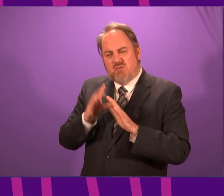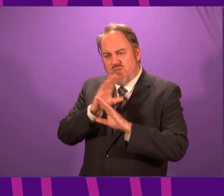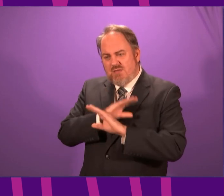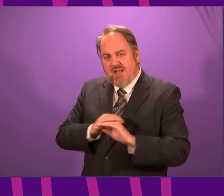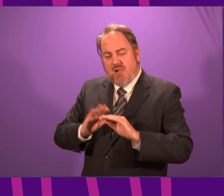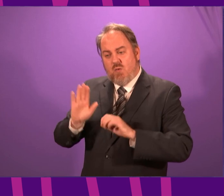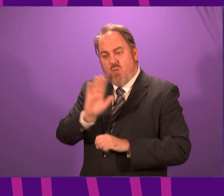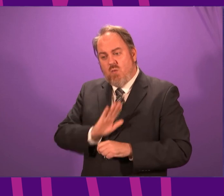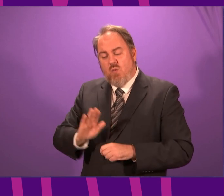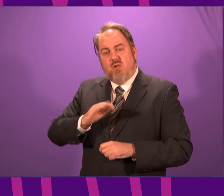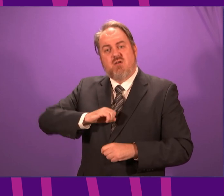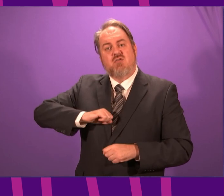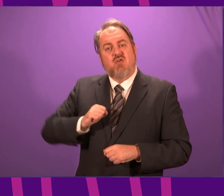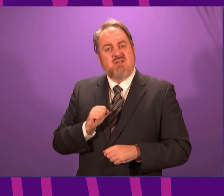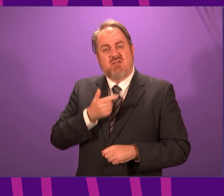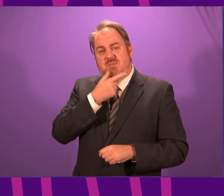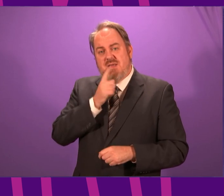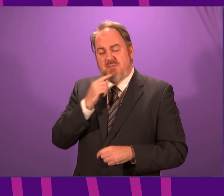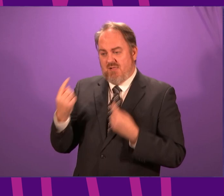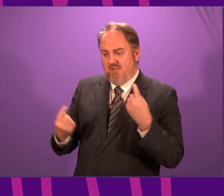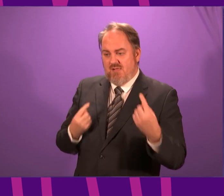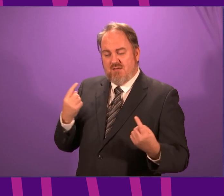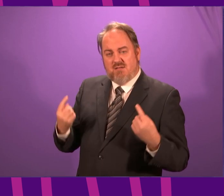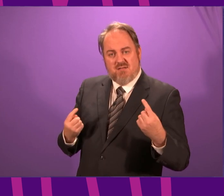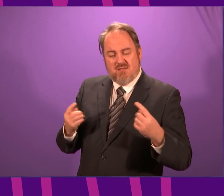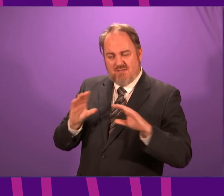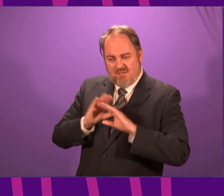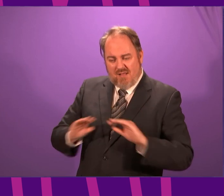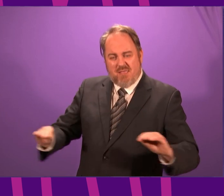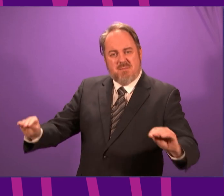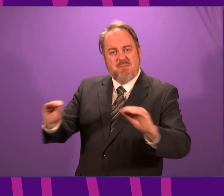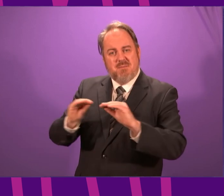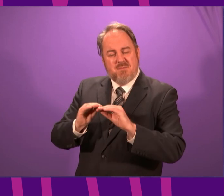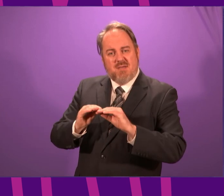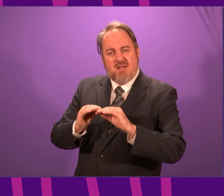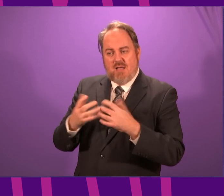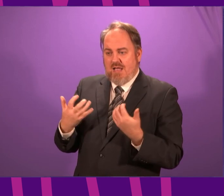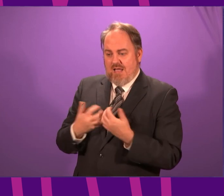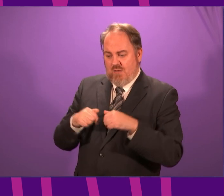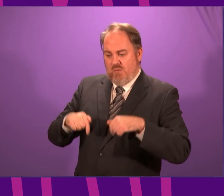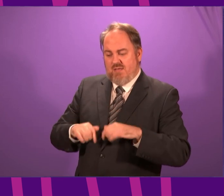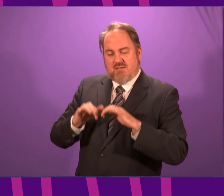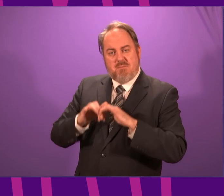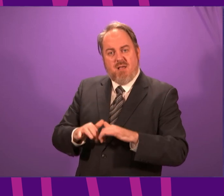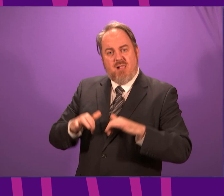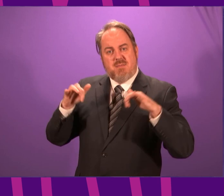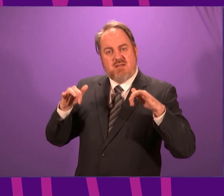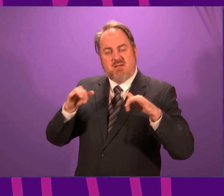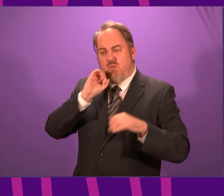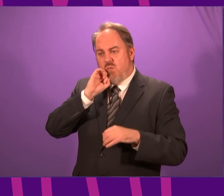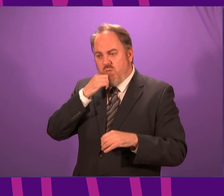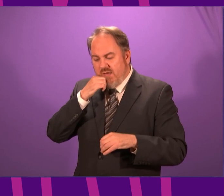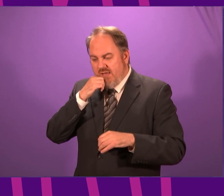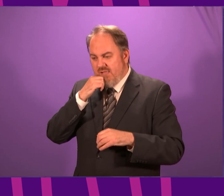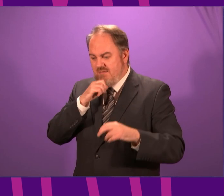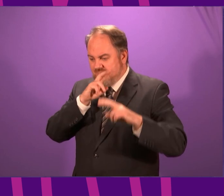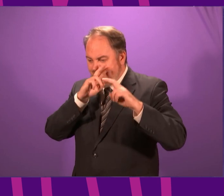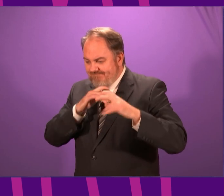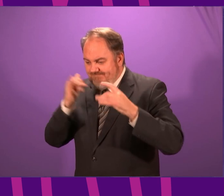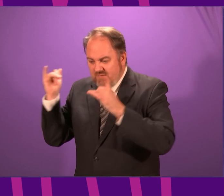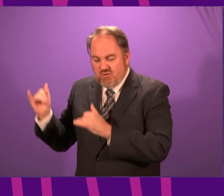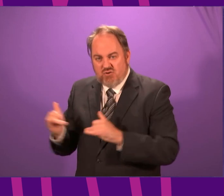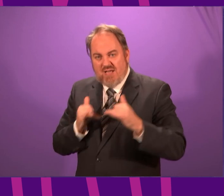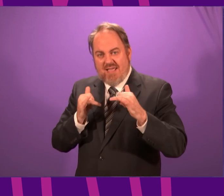Scotland know exactly what it is that this Parliament will have to do to scrutinise what the Scottish